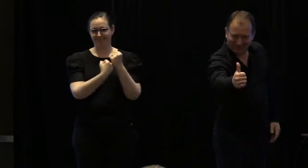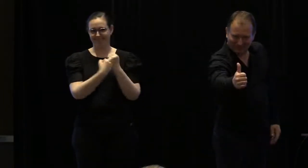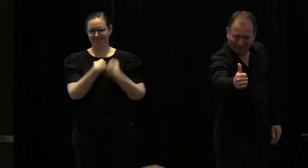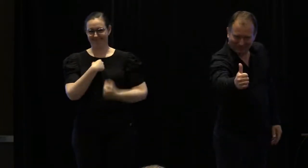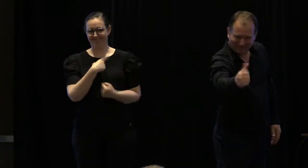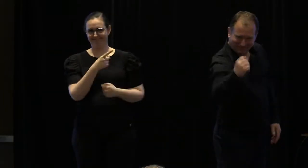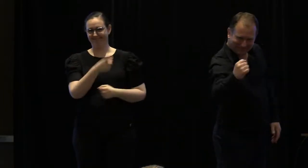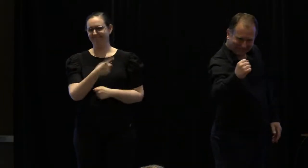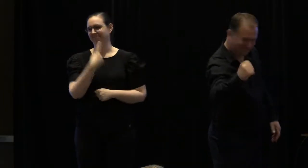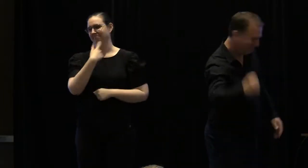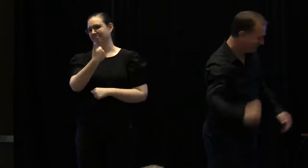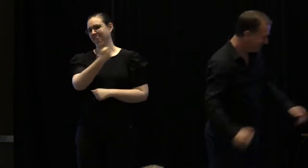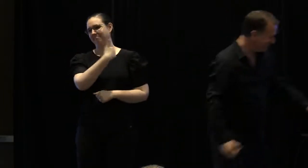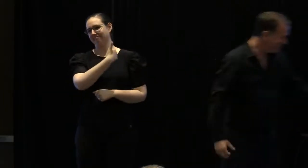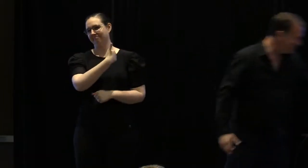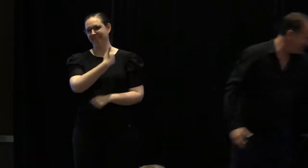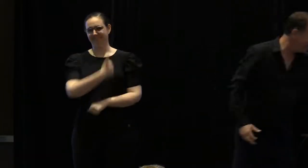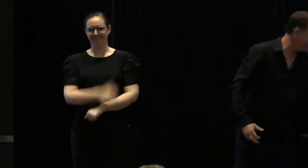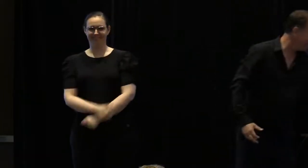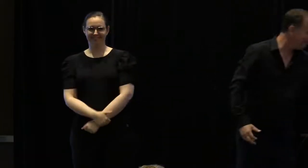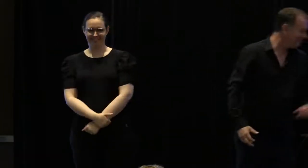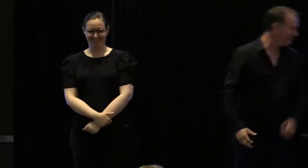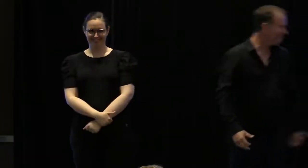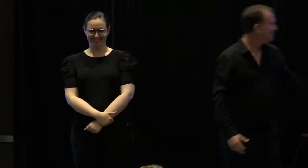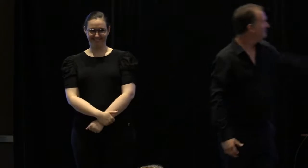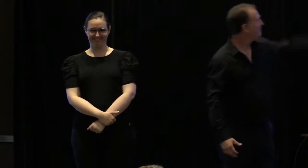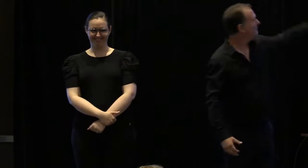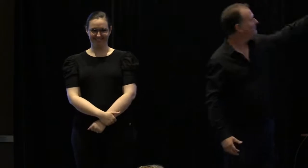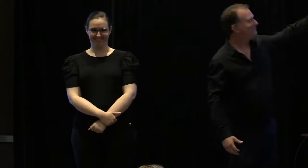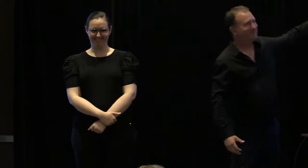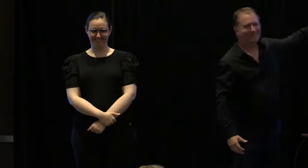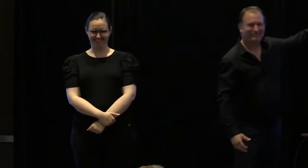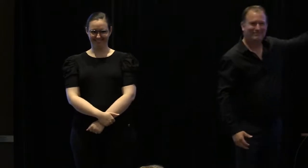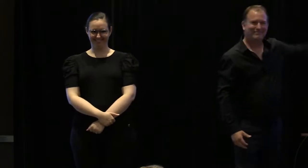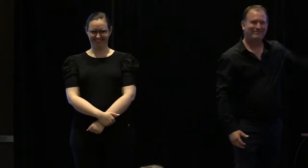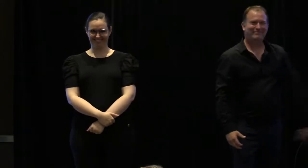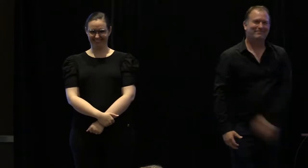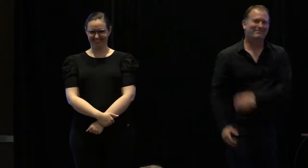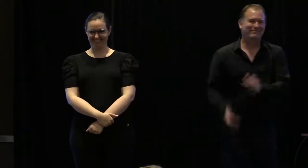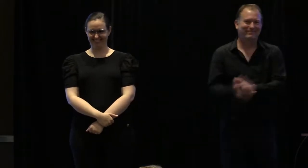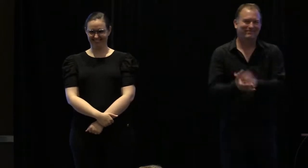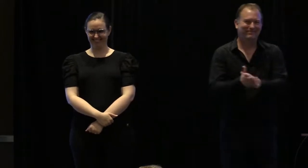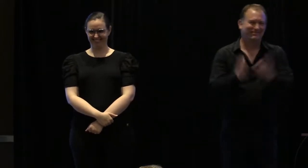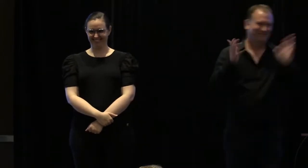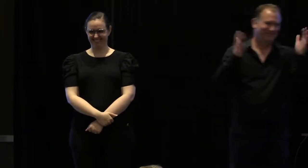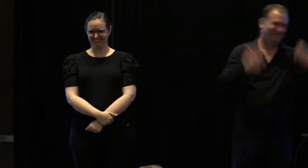here tonight, and I just want to publicly thank him for his work.